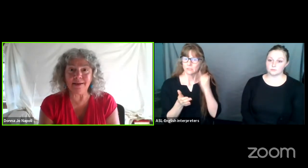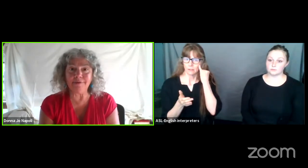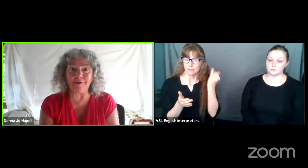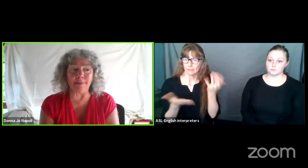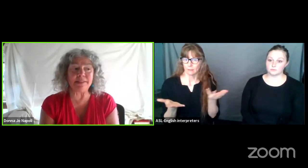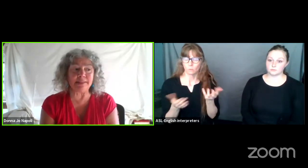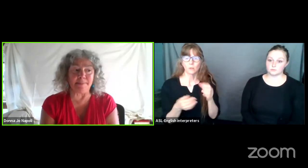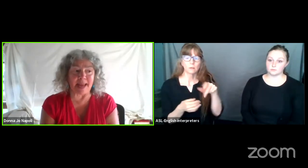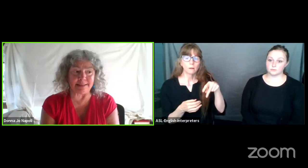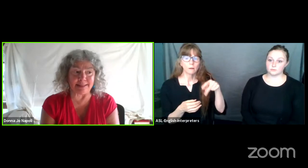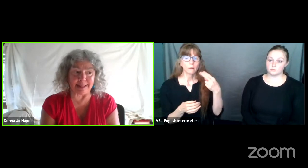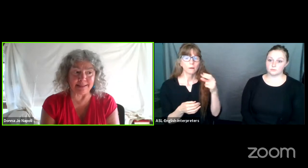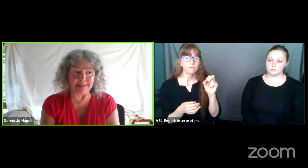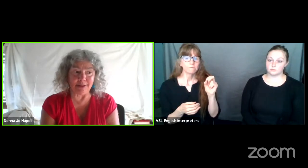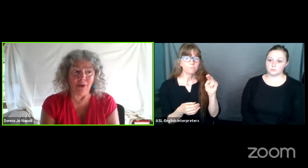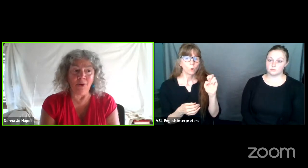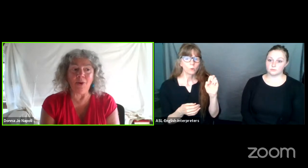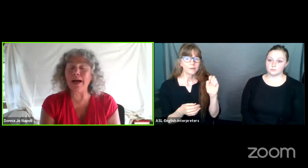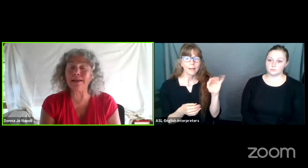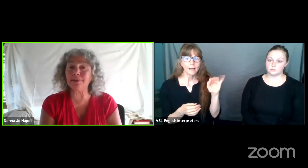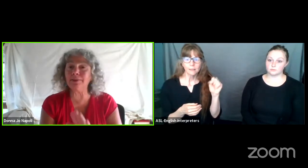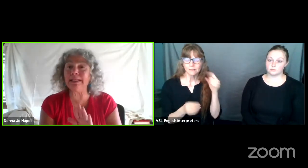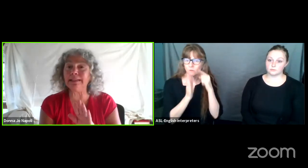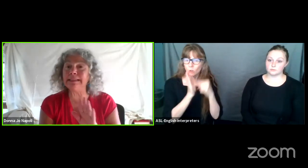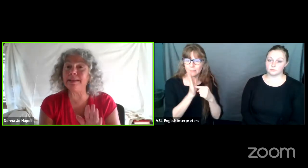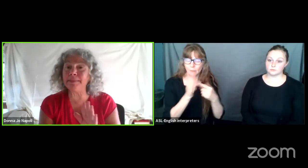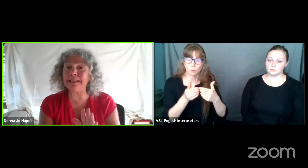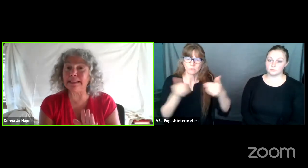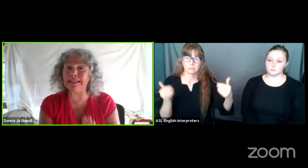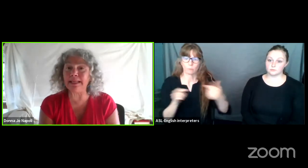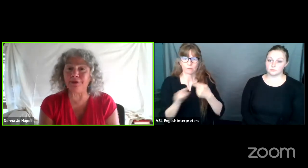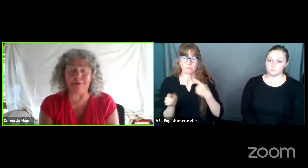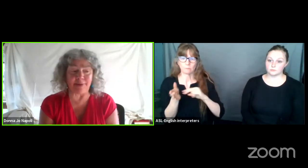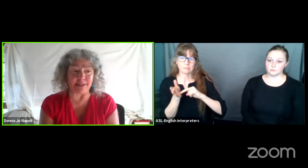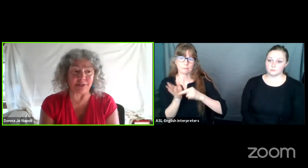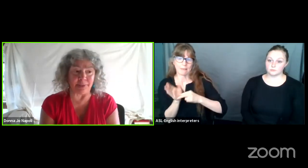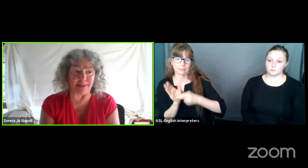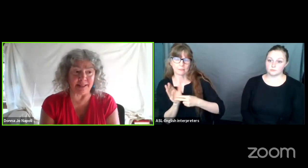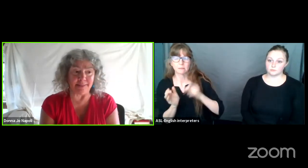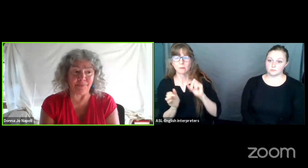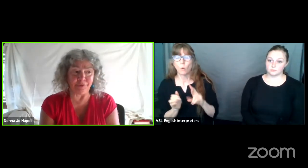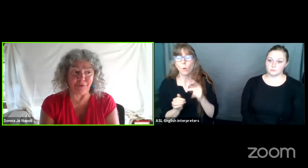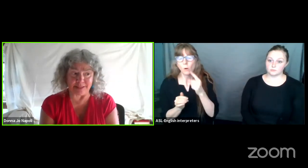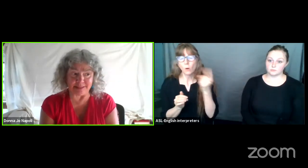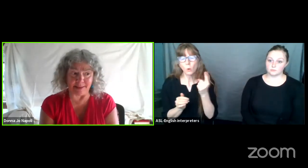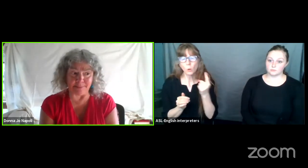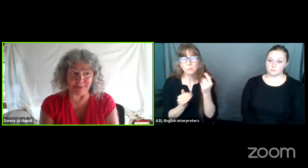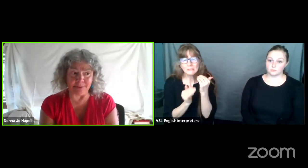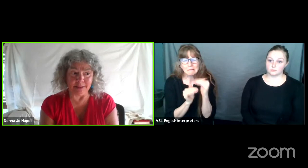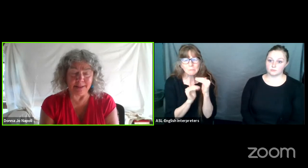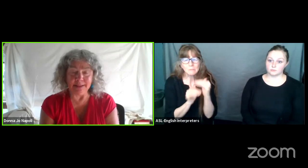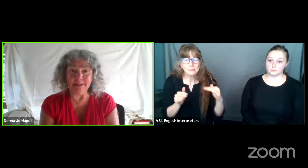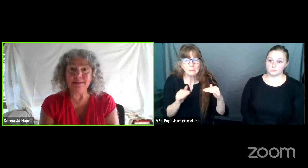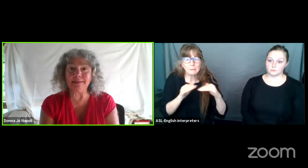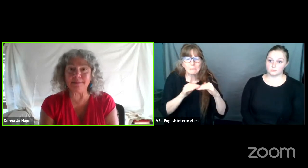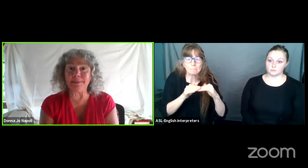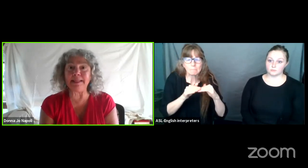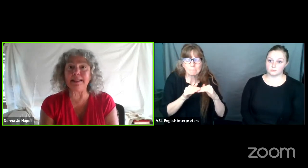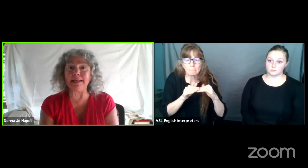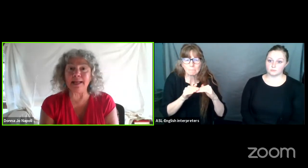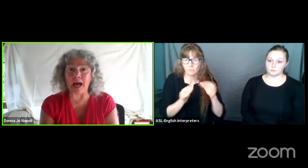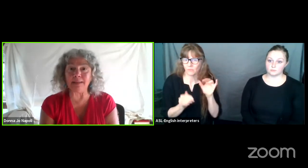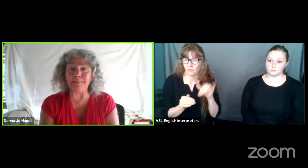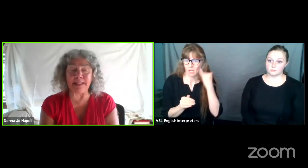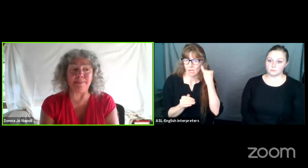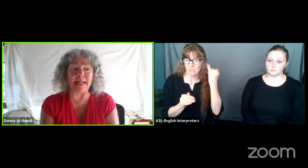discrete from semantics or has only a limited interface with it, for example,